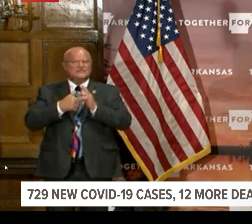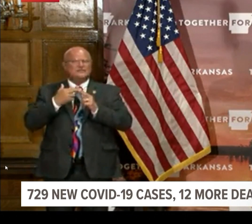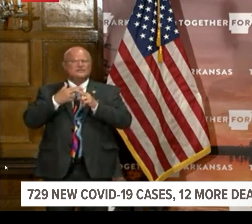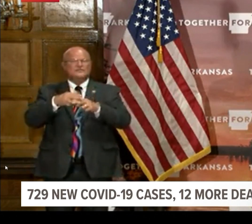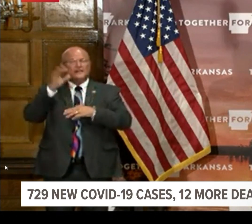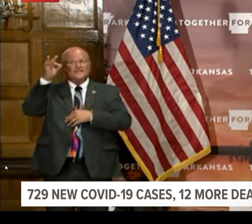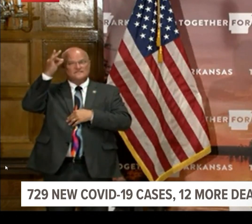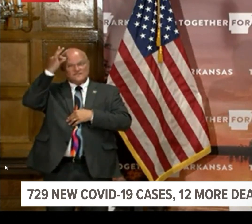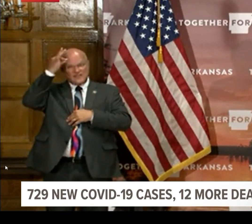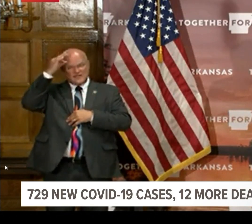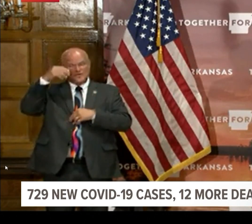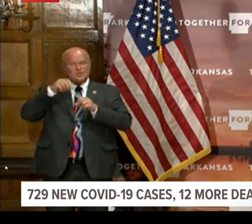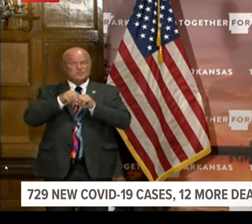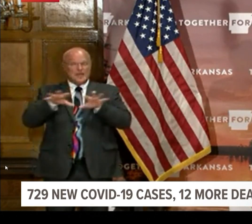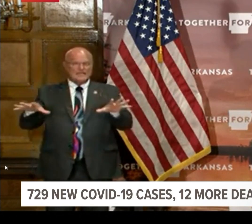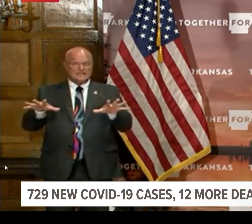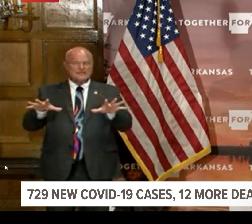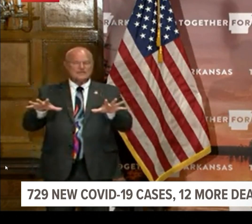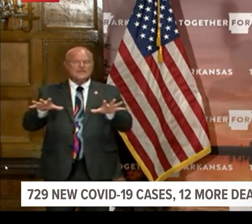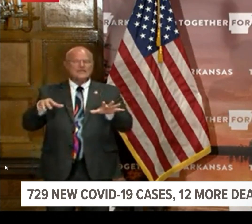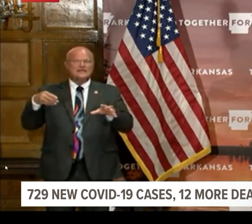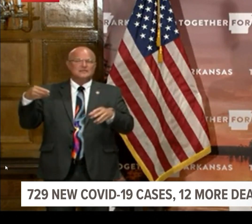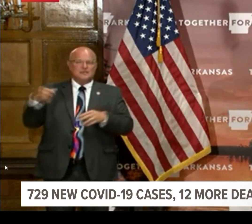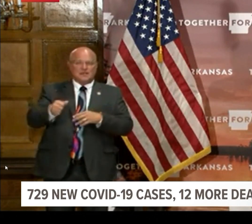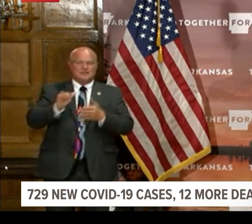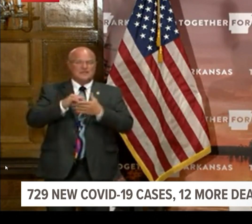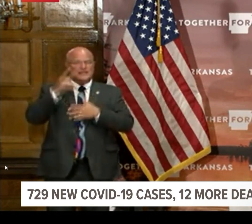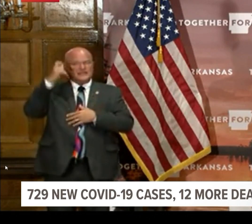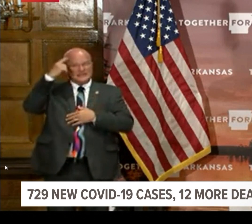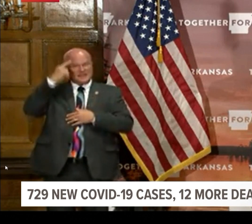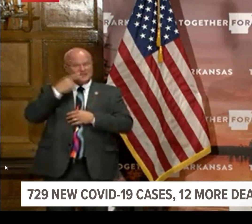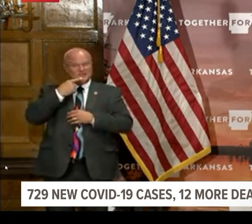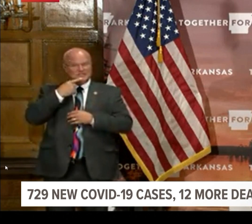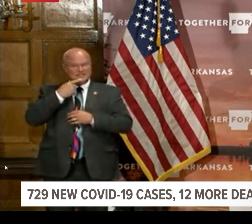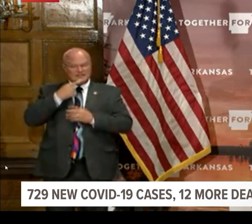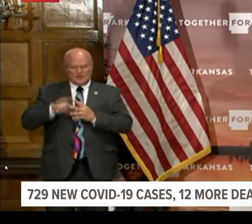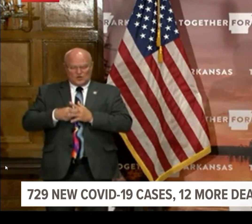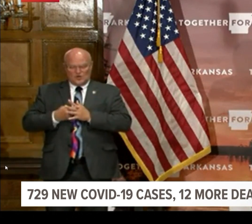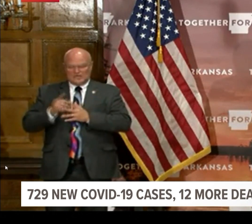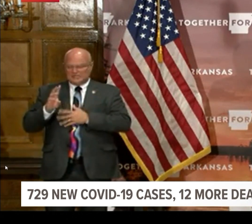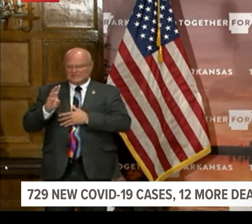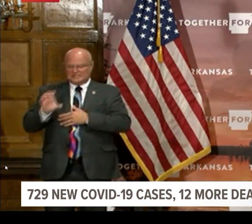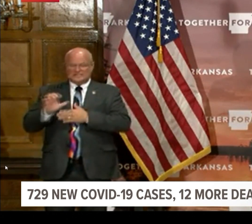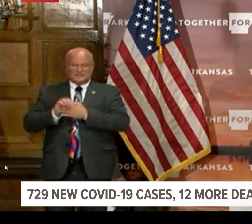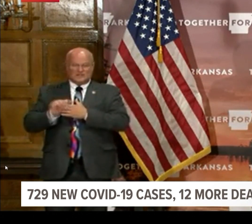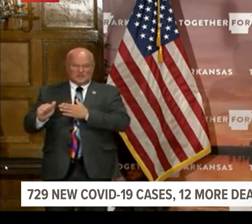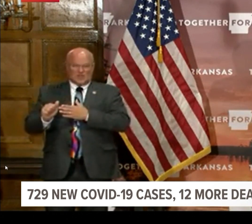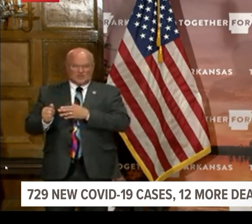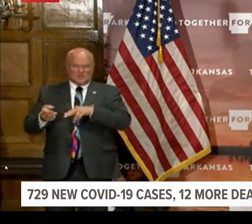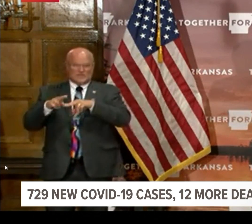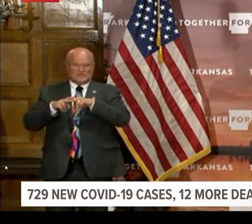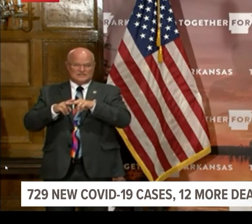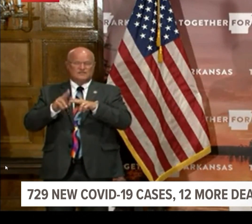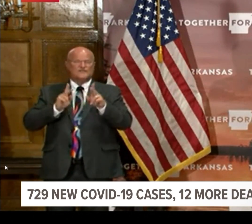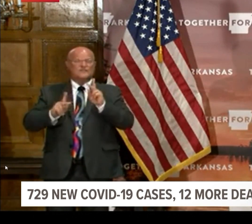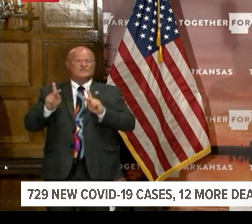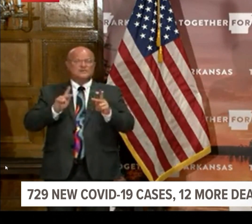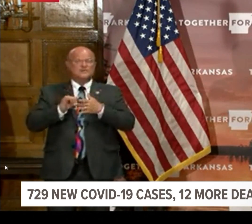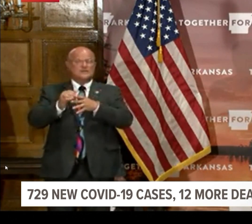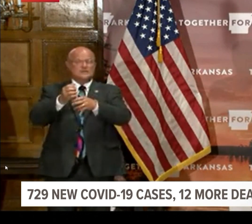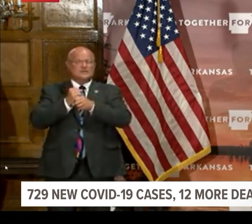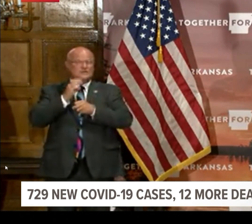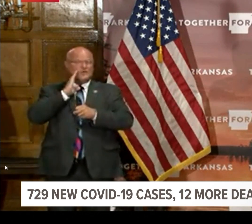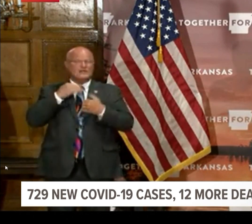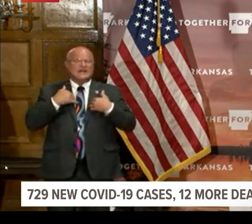to as the federal pandemic unemployment compensation. As the governor mentioned, that was the original $600 additional benefit. To those individuals receiving